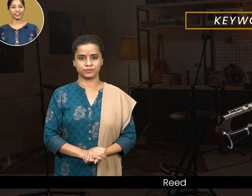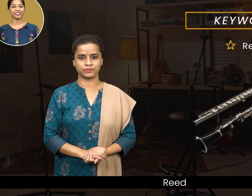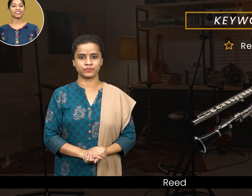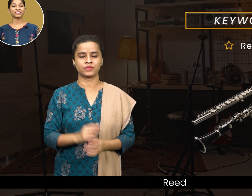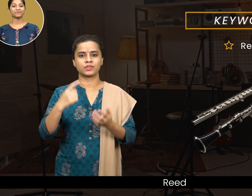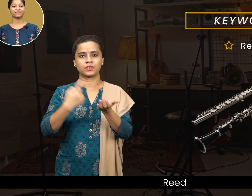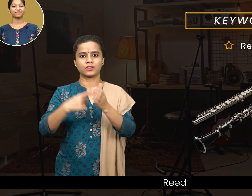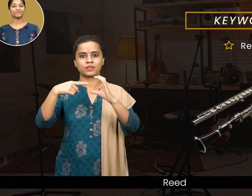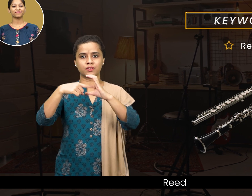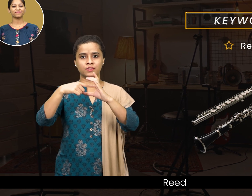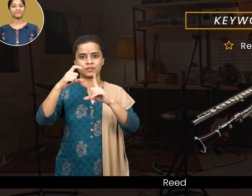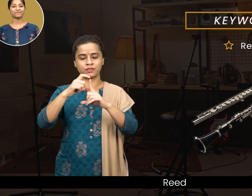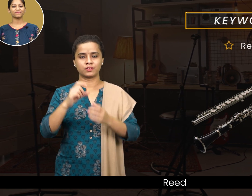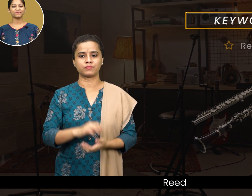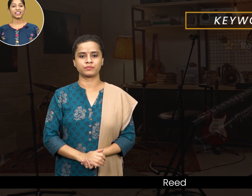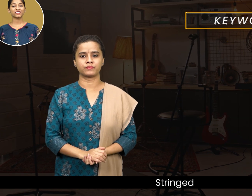reed,